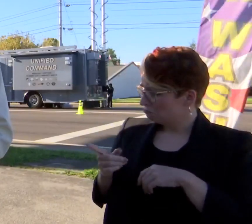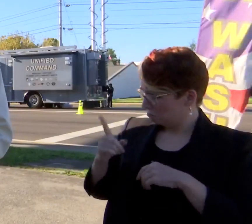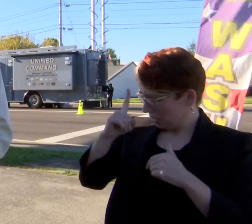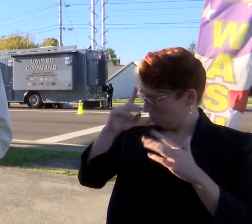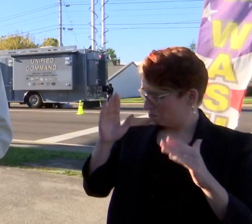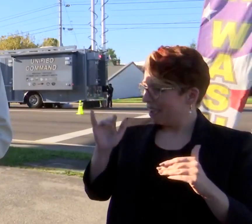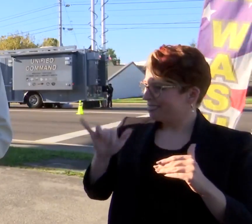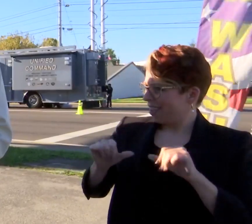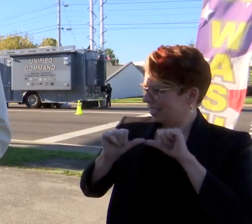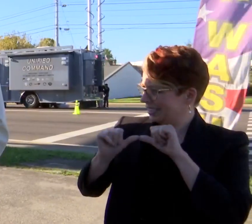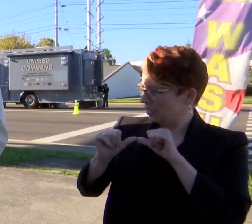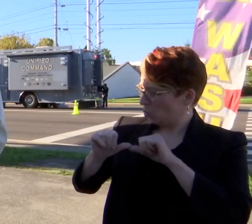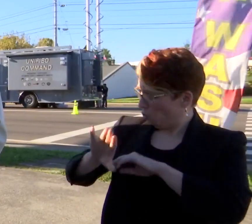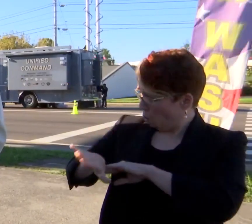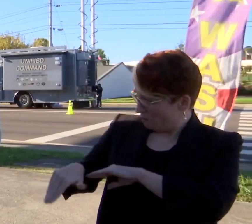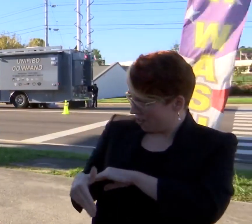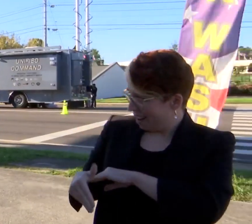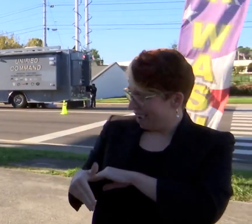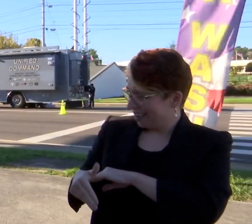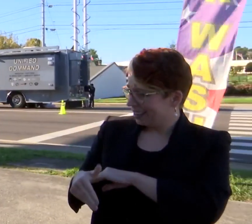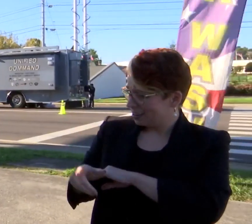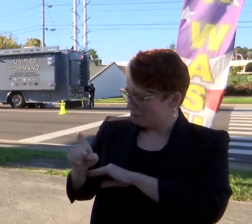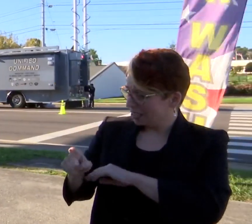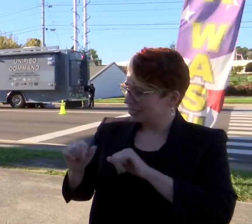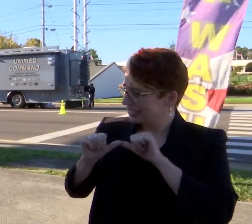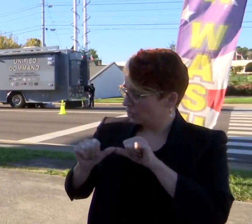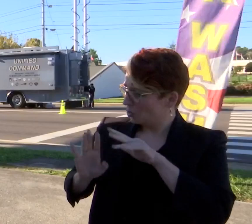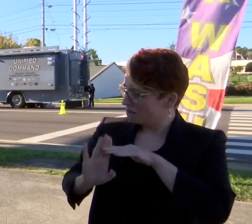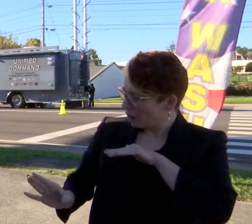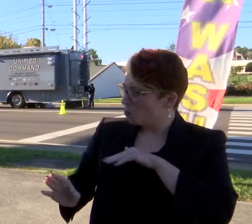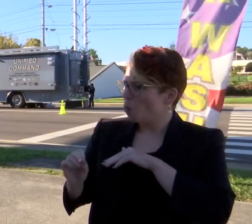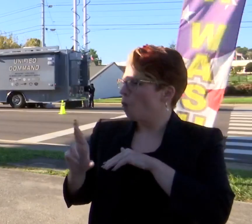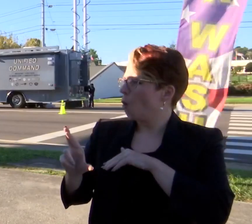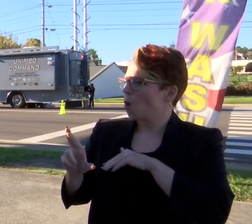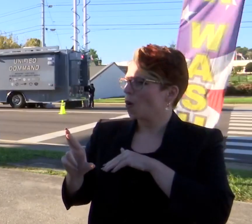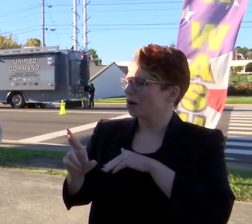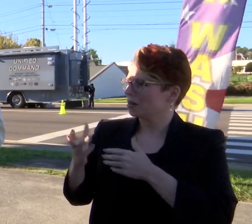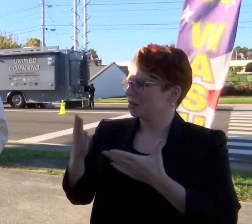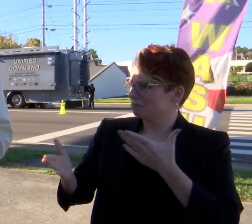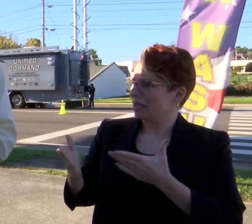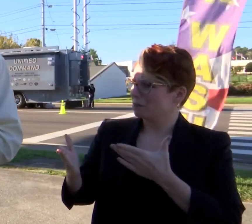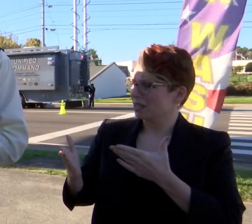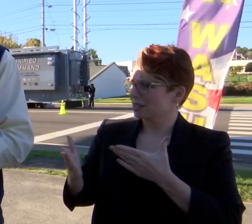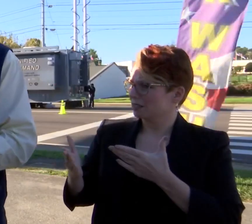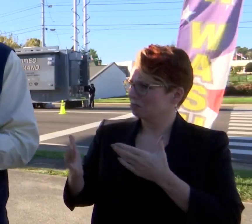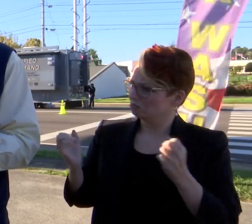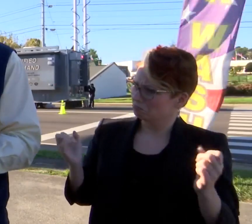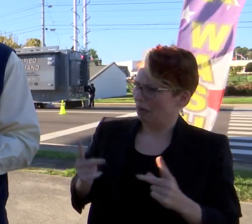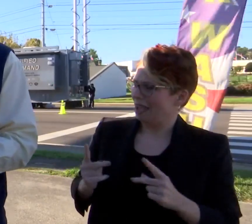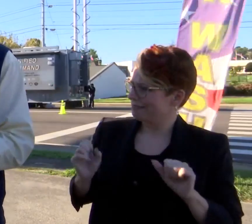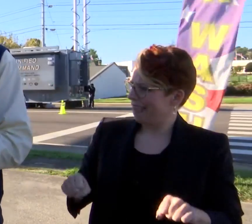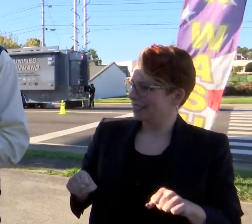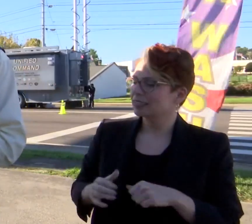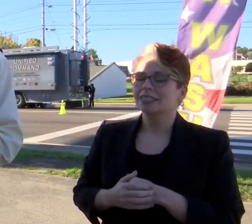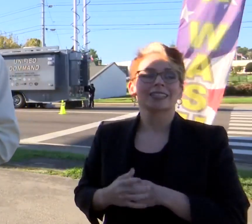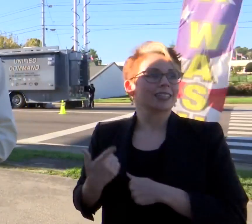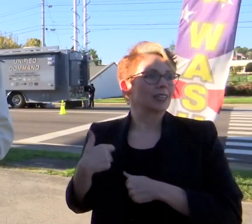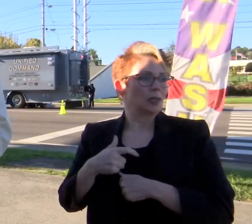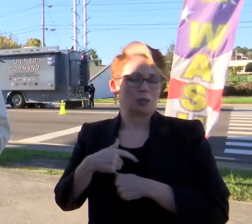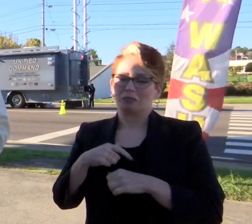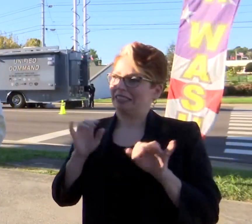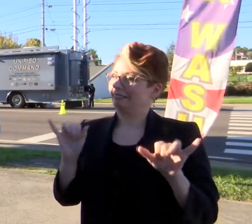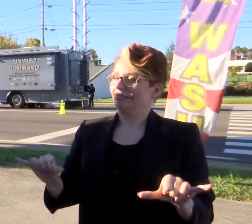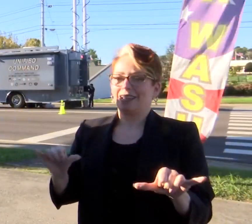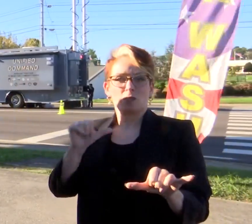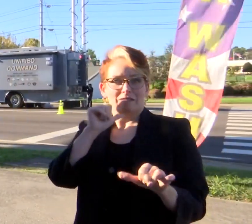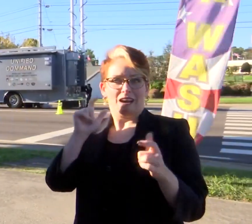that to continue through the night tonight, or could that end sometime early? We've not made any changes to the evacuations at this point, but of